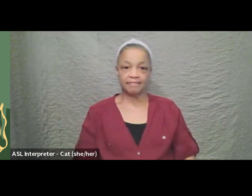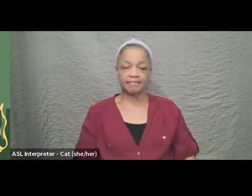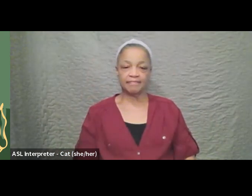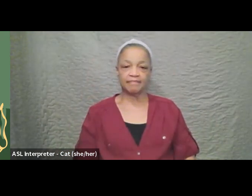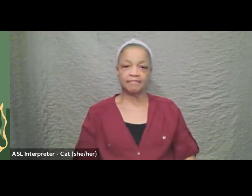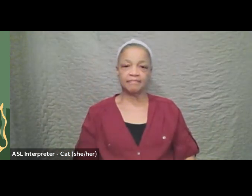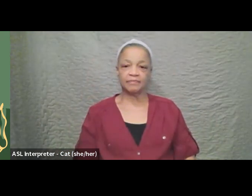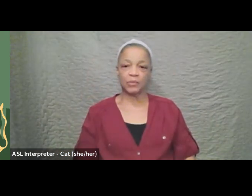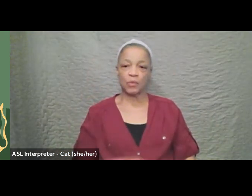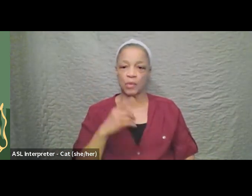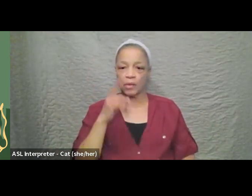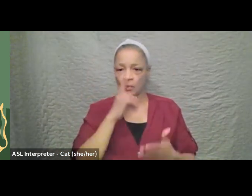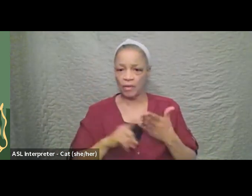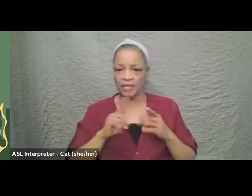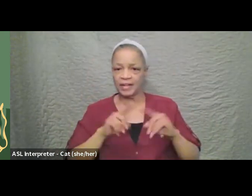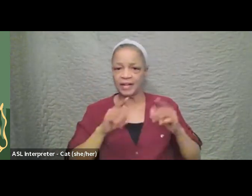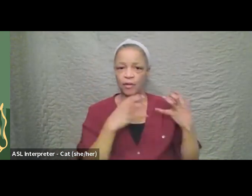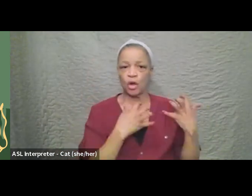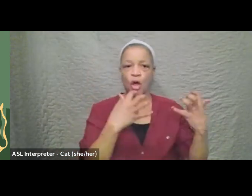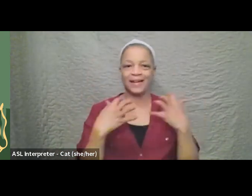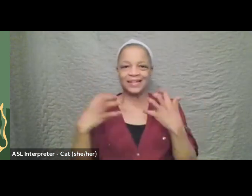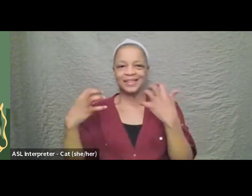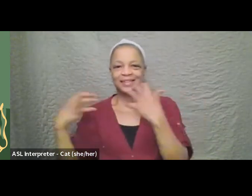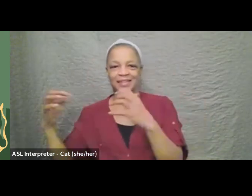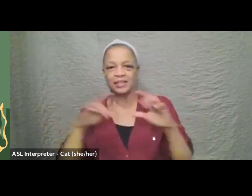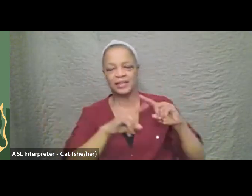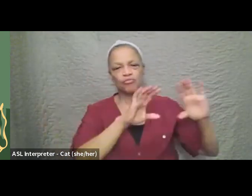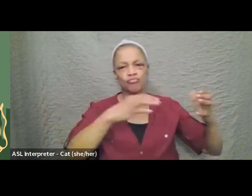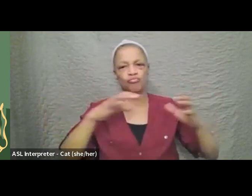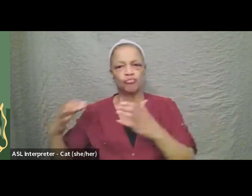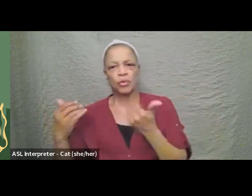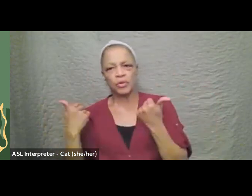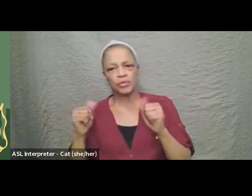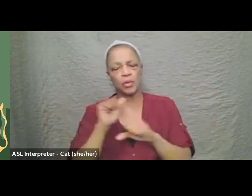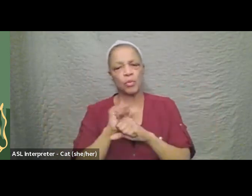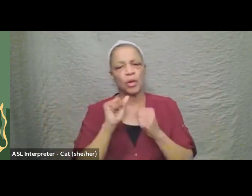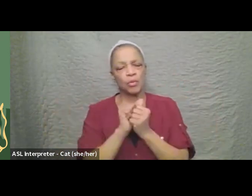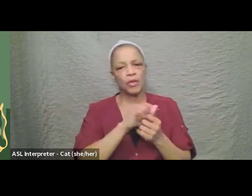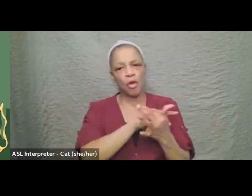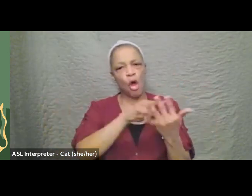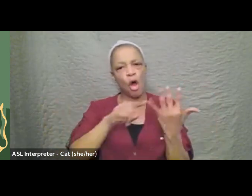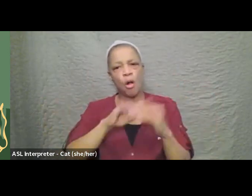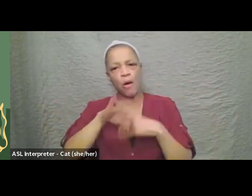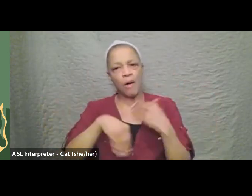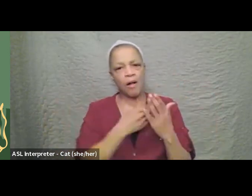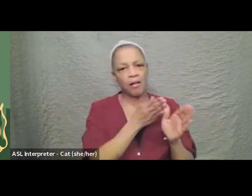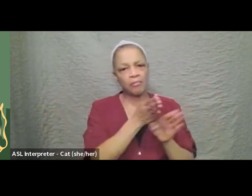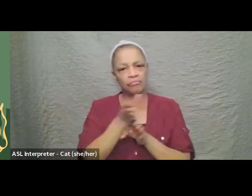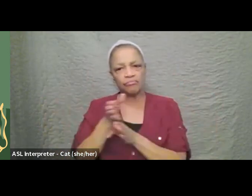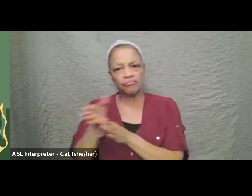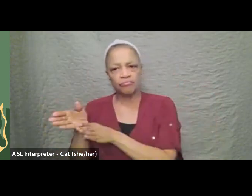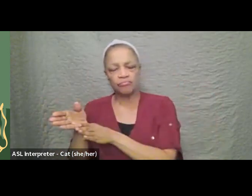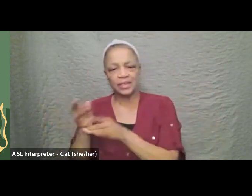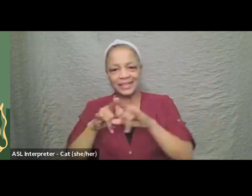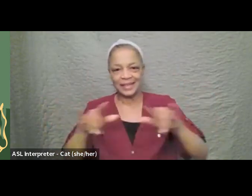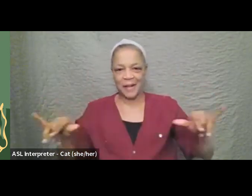So when we look at the different audiences, we're going to try and work with we will work with all of them at the same